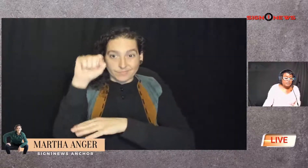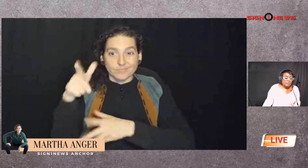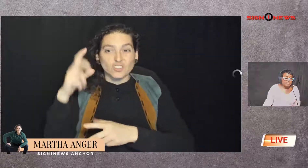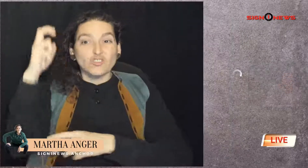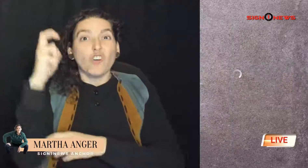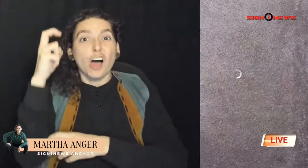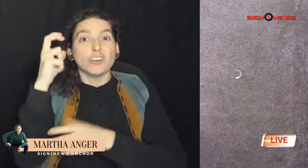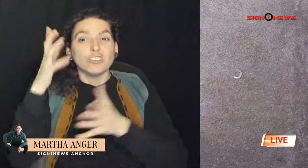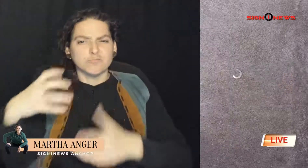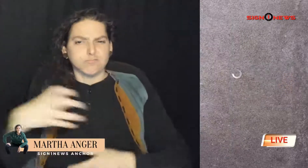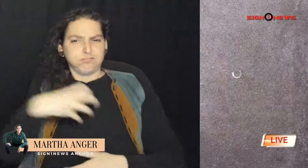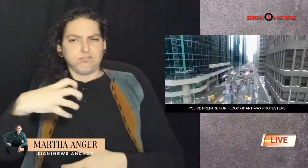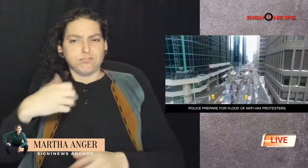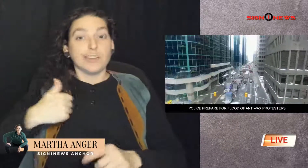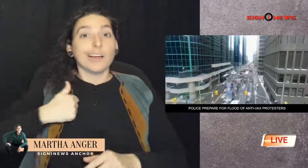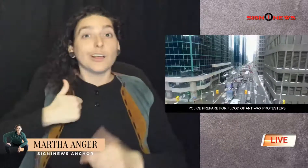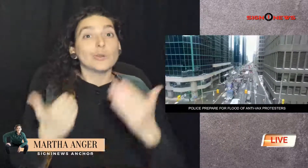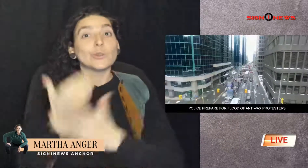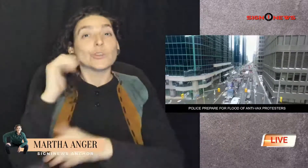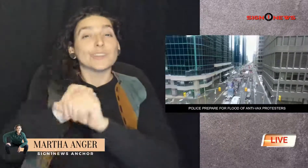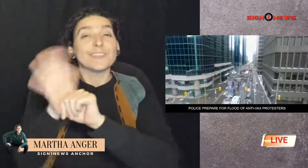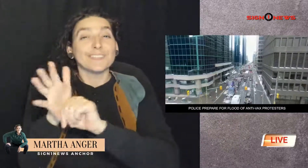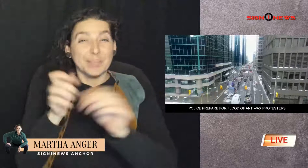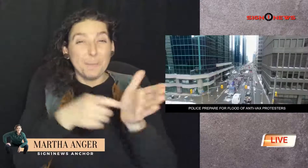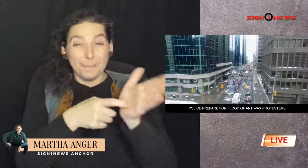Police in Canada are preparing for an influx of